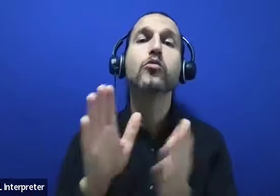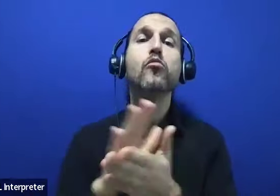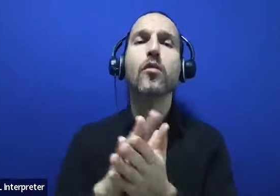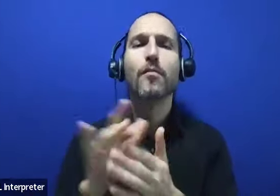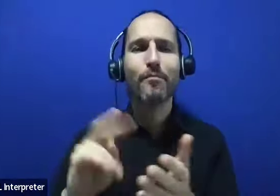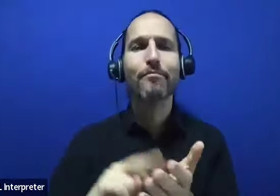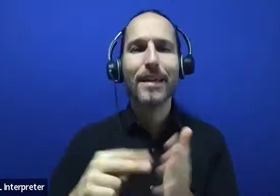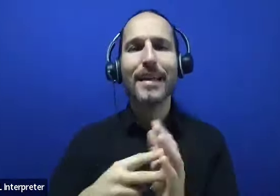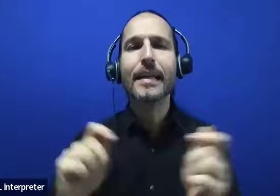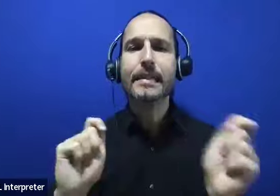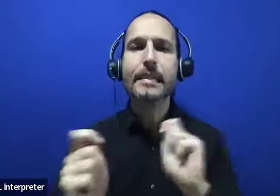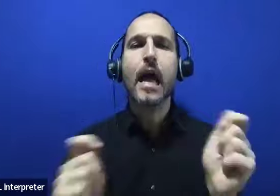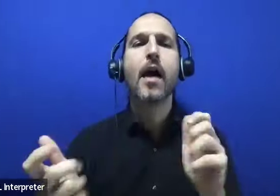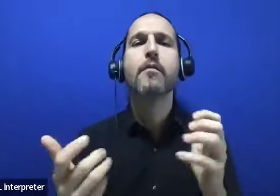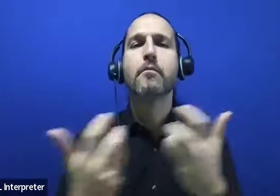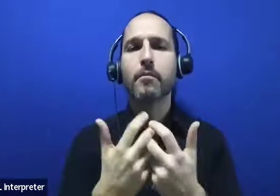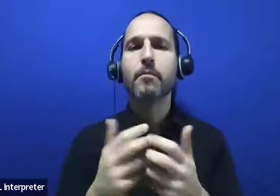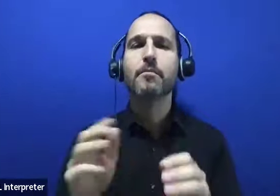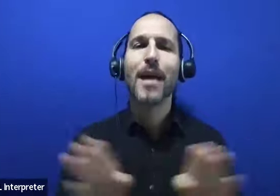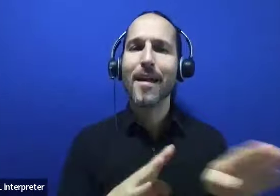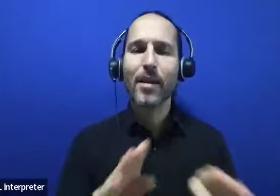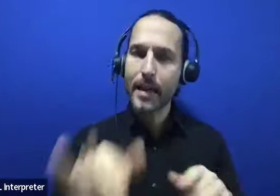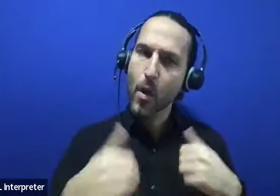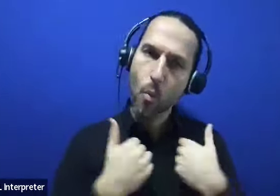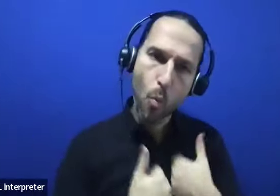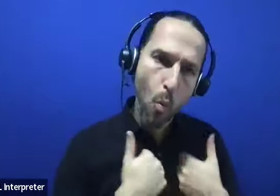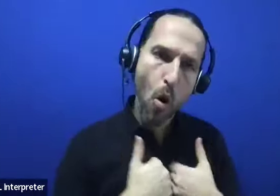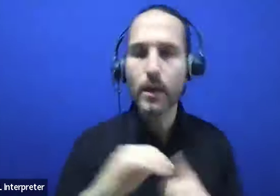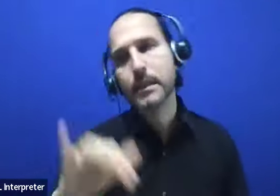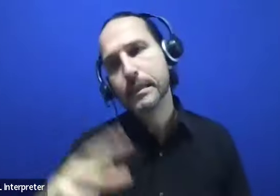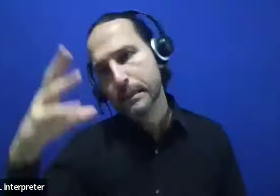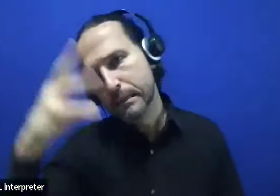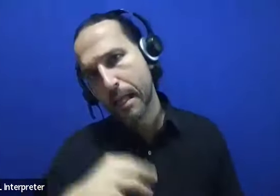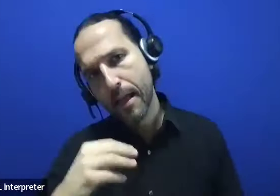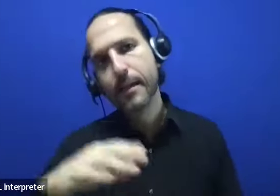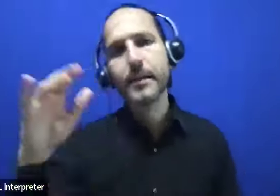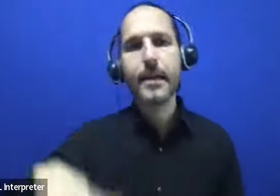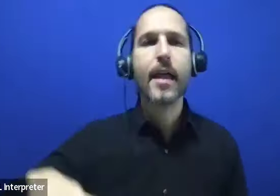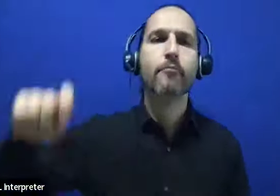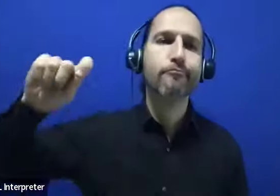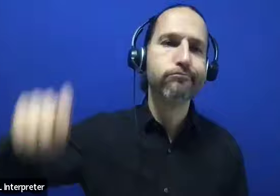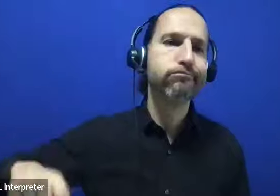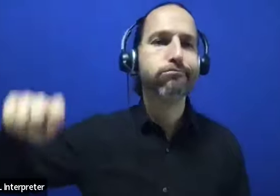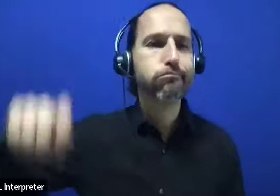behavior. To wash themselves up, put themselves to bed. They can work the toilet.